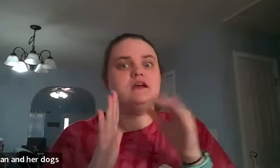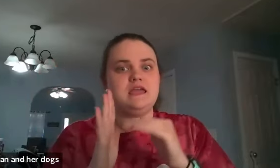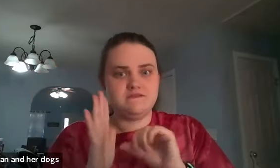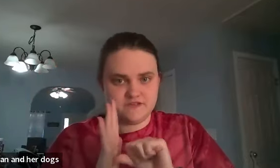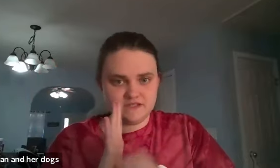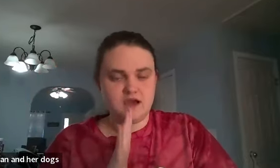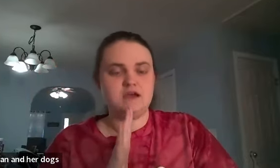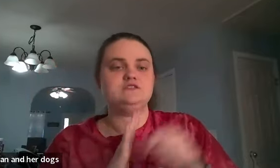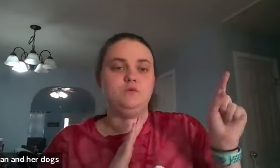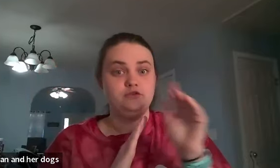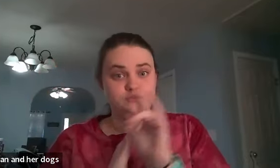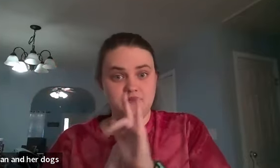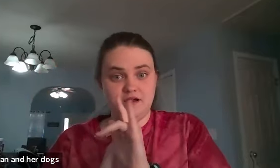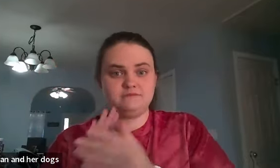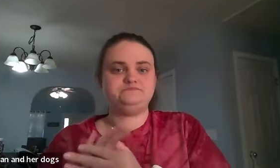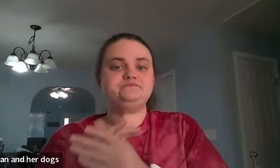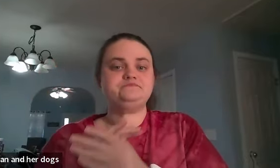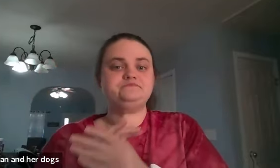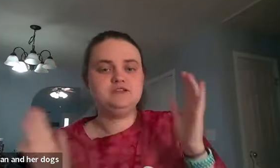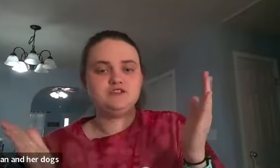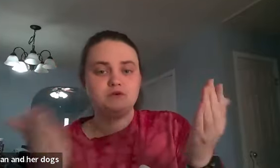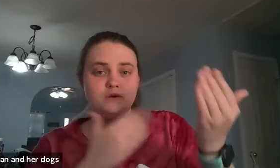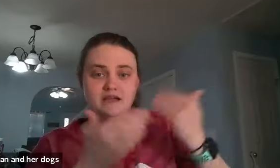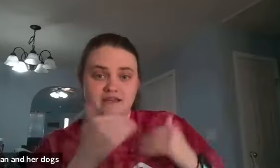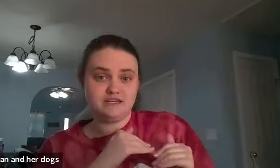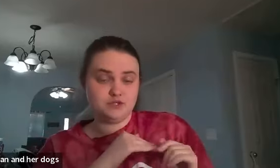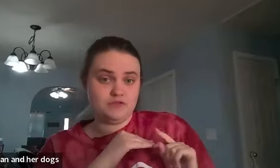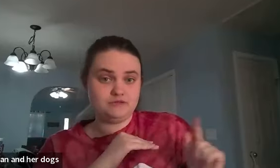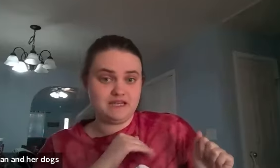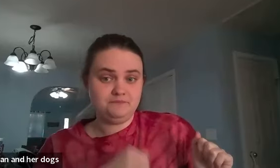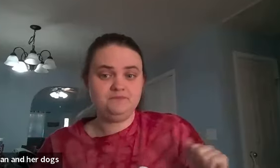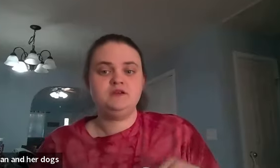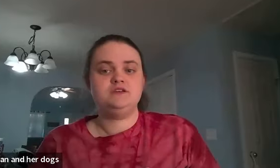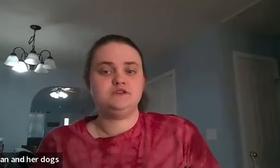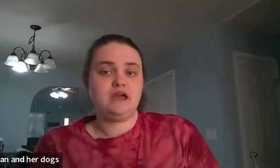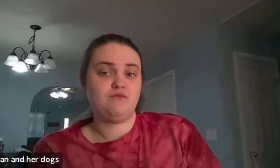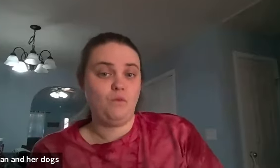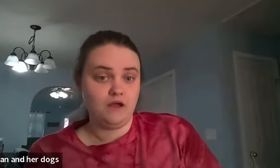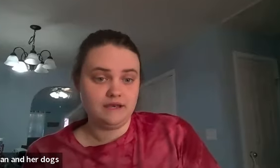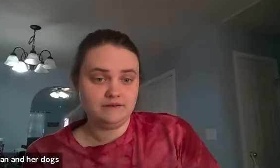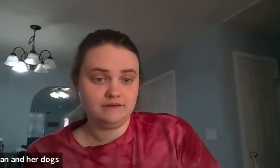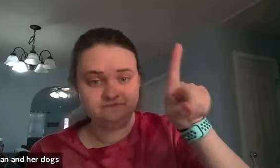of emphasize on 1 through 25. So we'll go back again and do 1 through 10. So we have